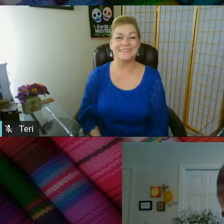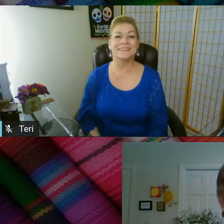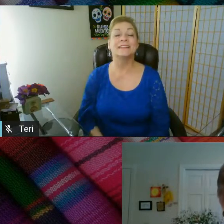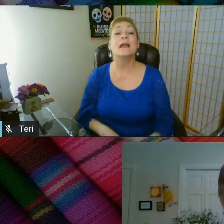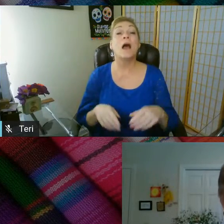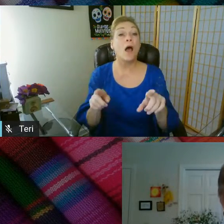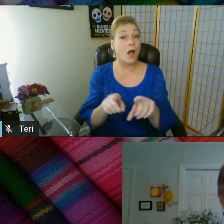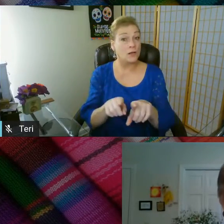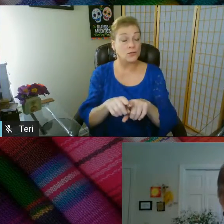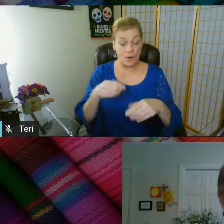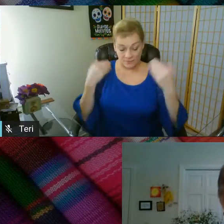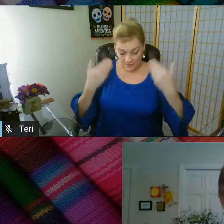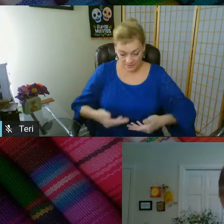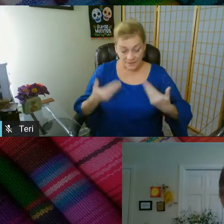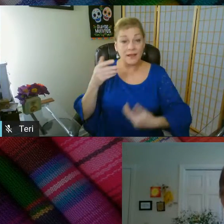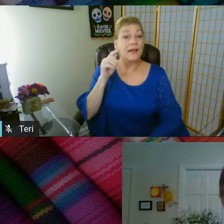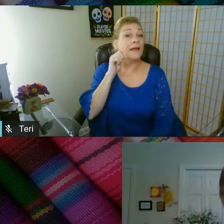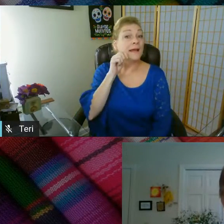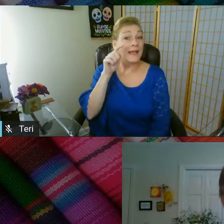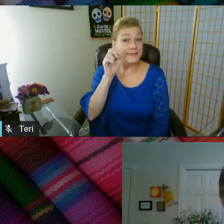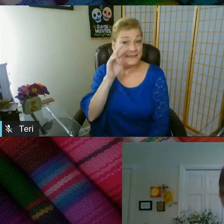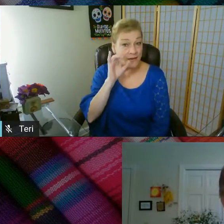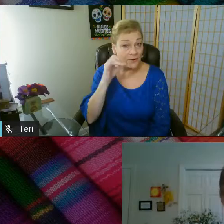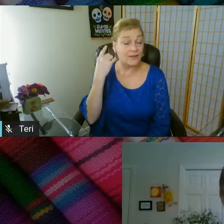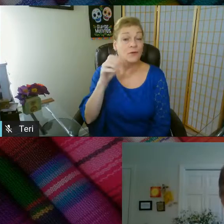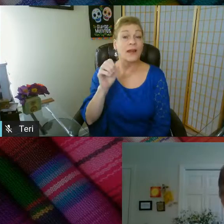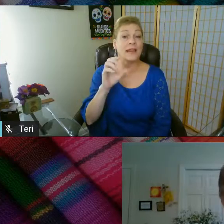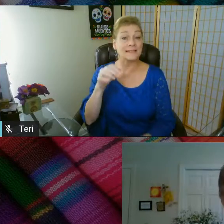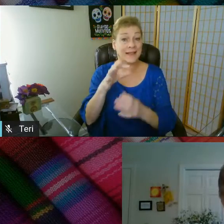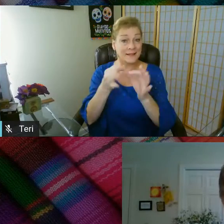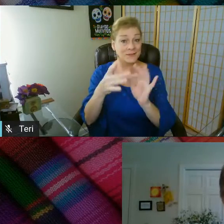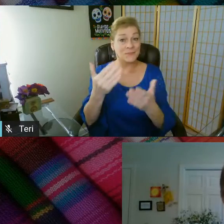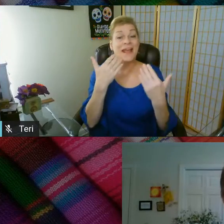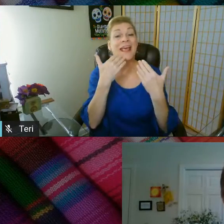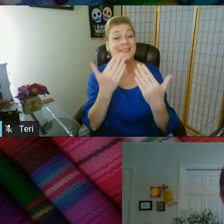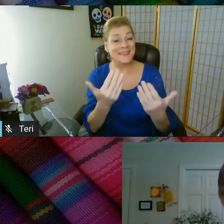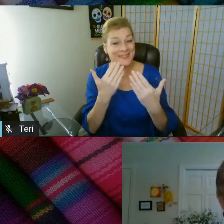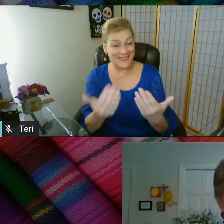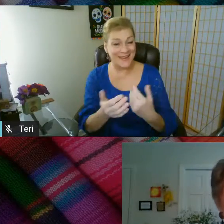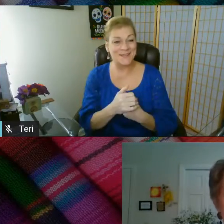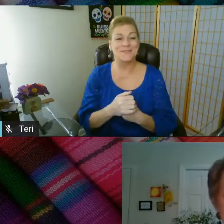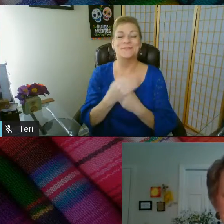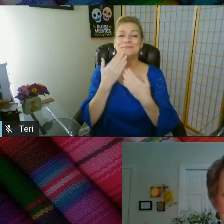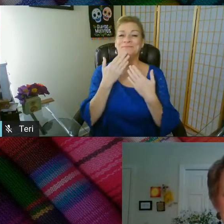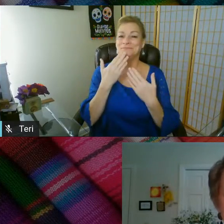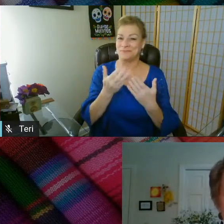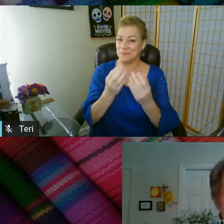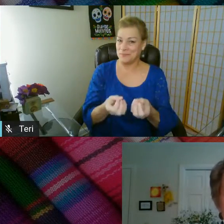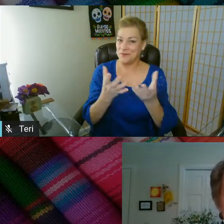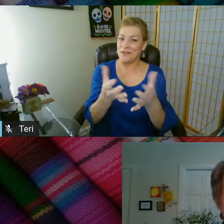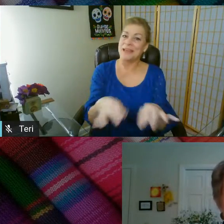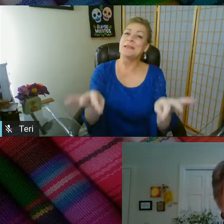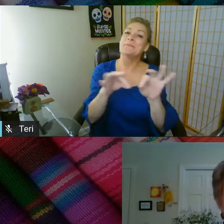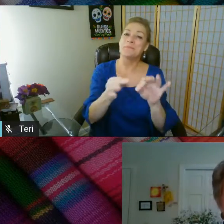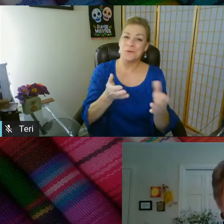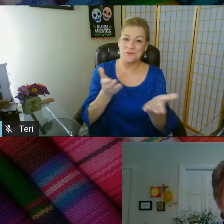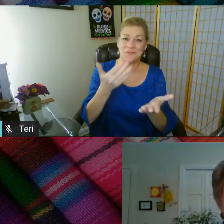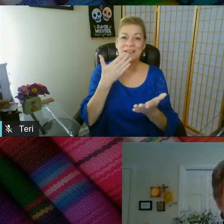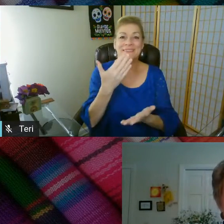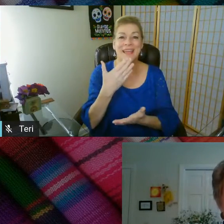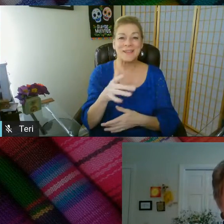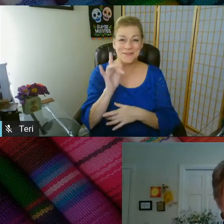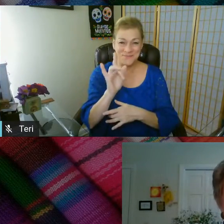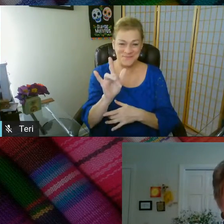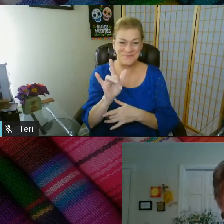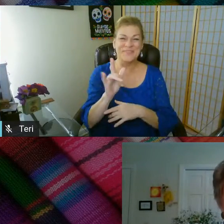also joined by Terry Sturgeon for ASL interpretation. Welcome and thank you for providing this important service, Terry. Very good to do